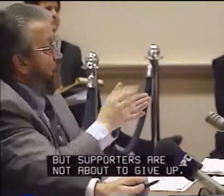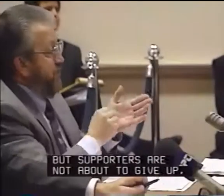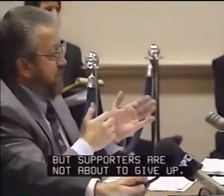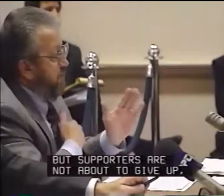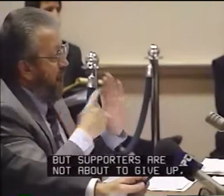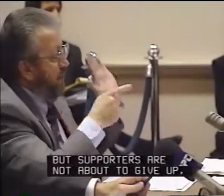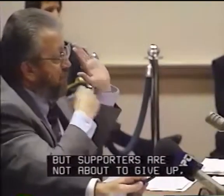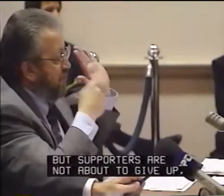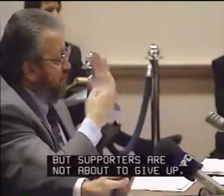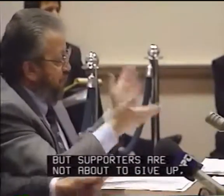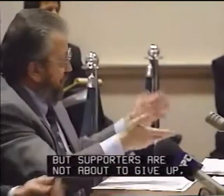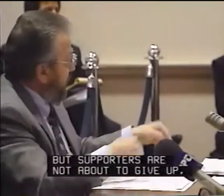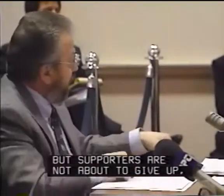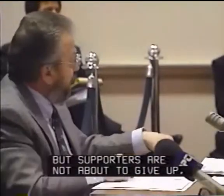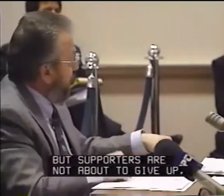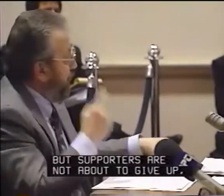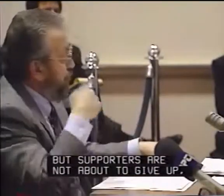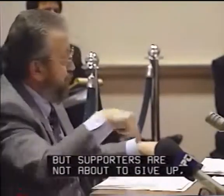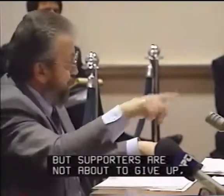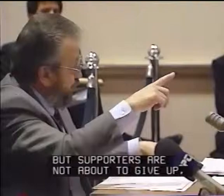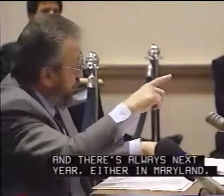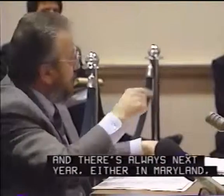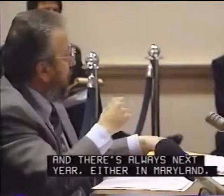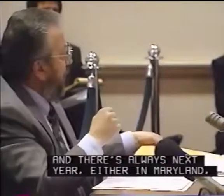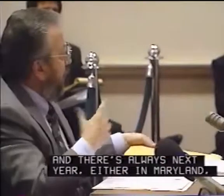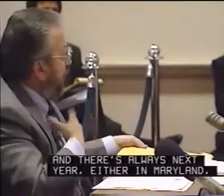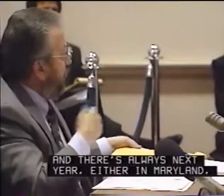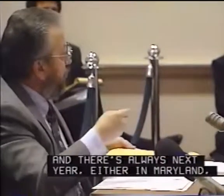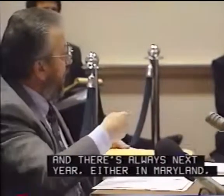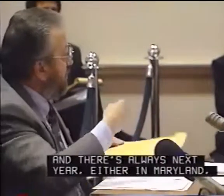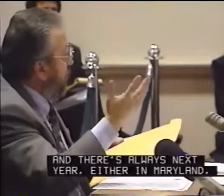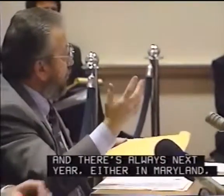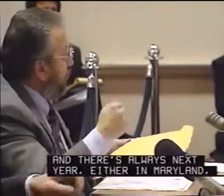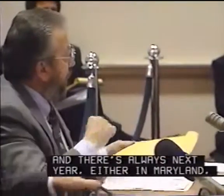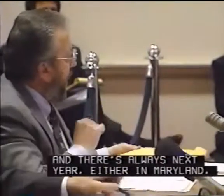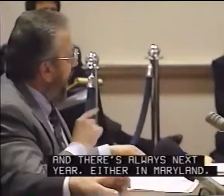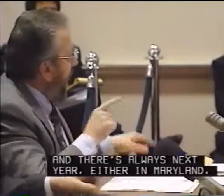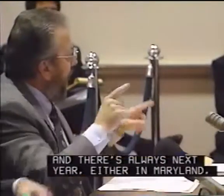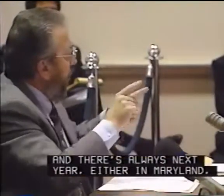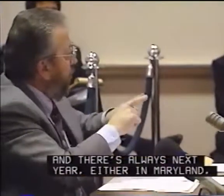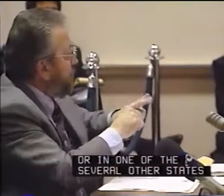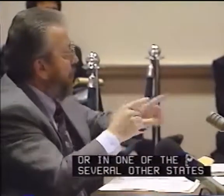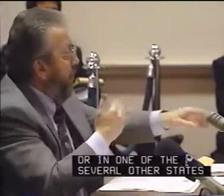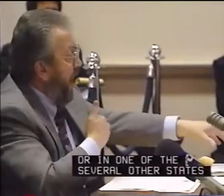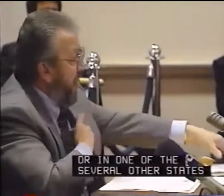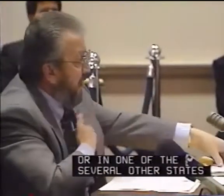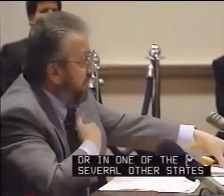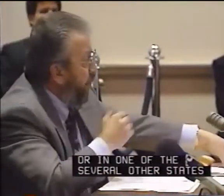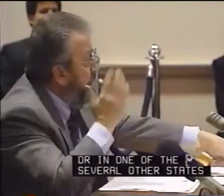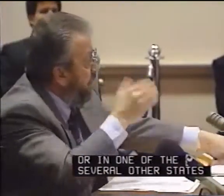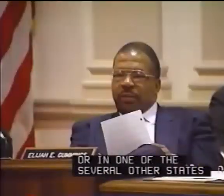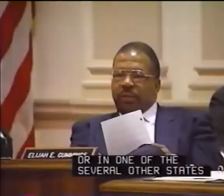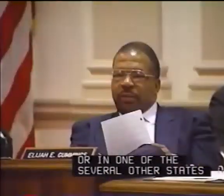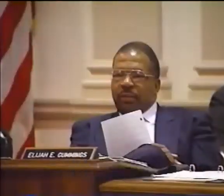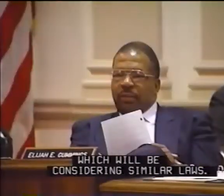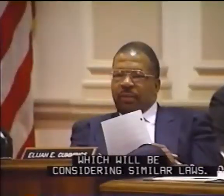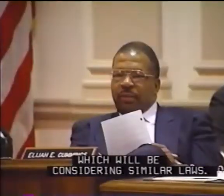supporters are not about to give up, and there's always next year, either in Maryland or in one of the several other states which will be